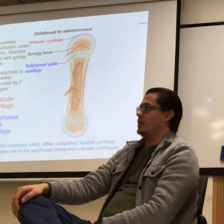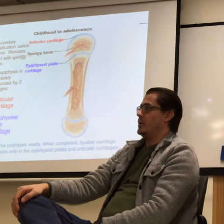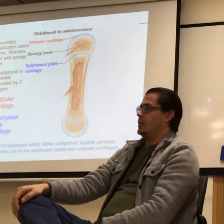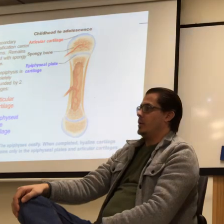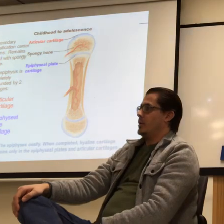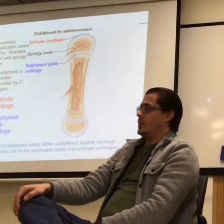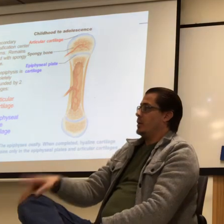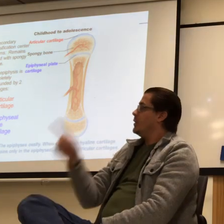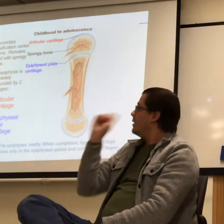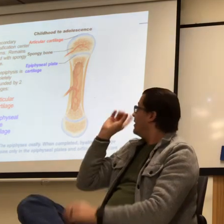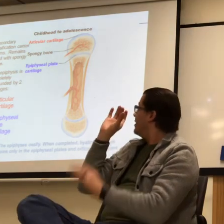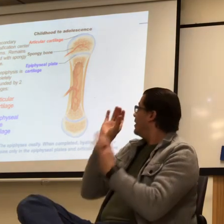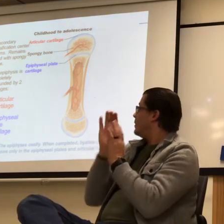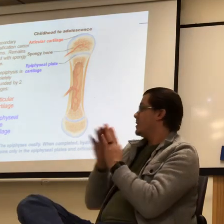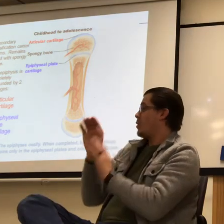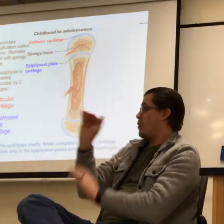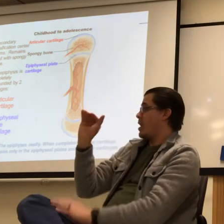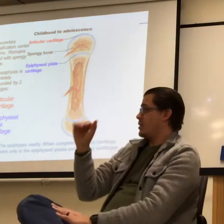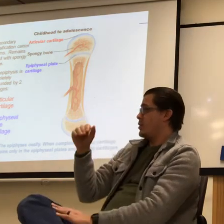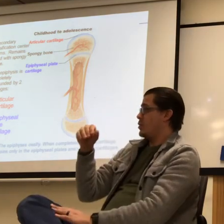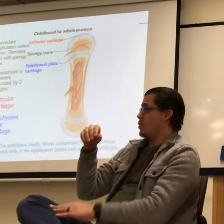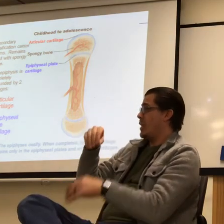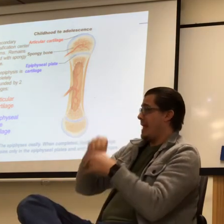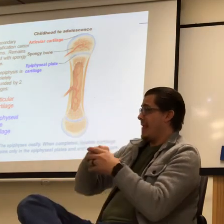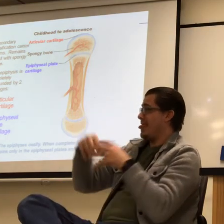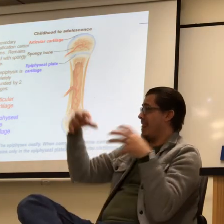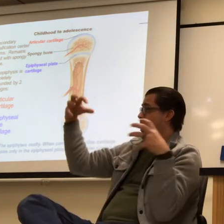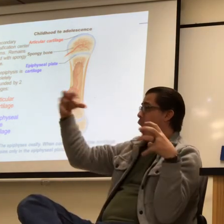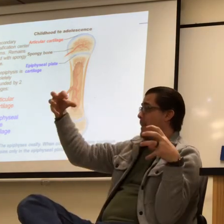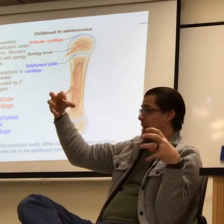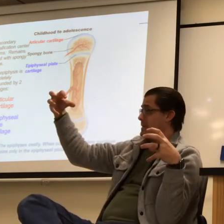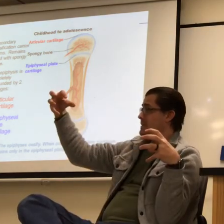This picture reminds us that in the knob ends,